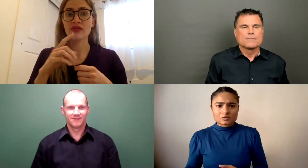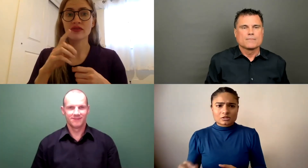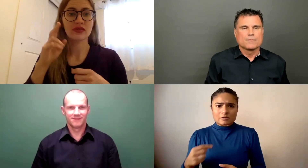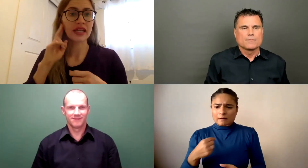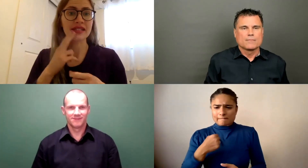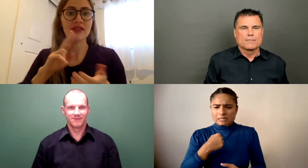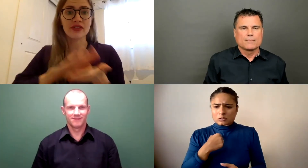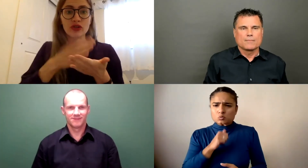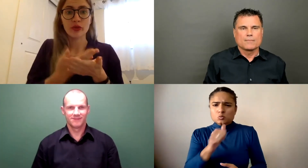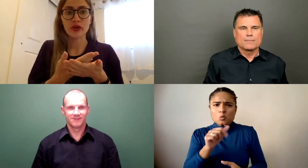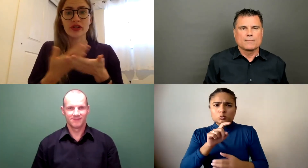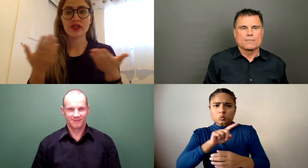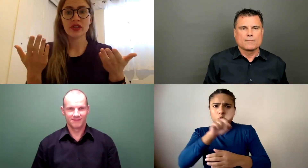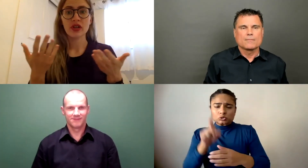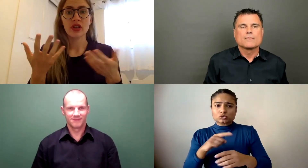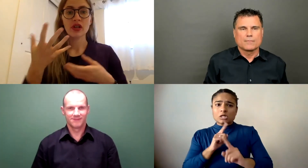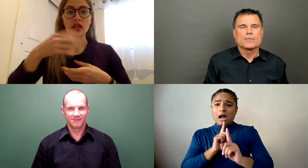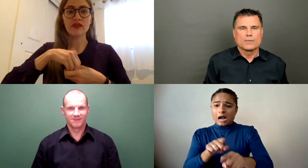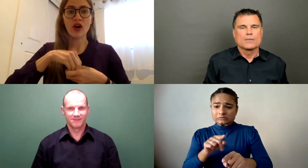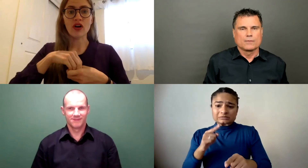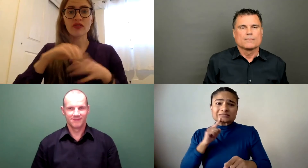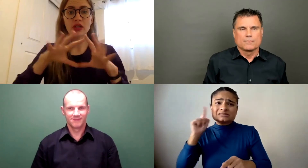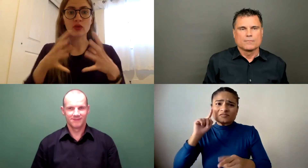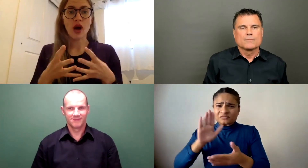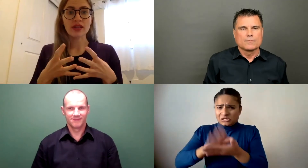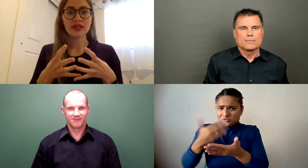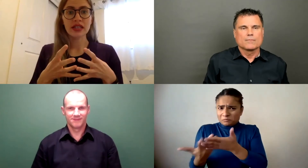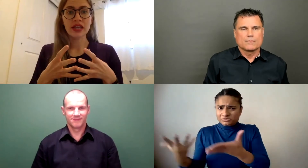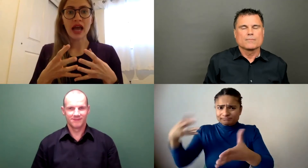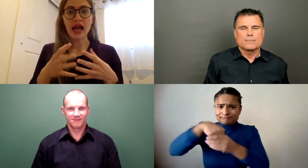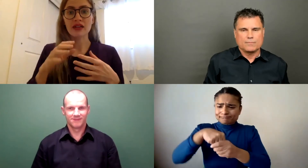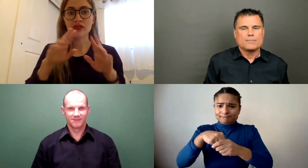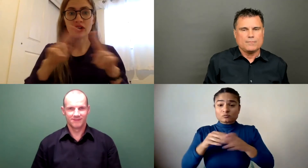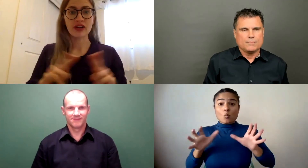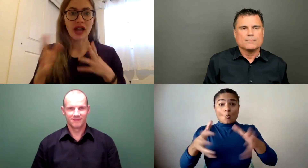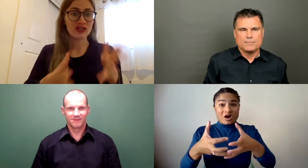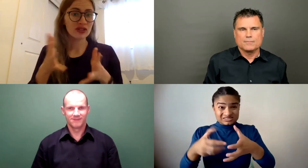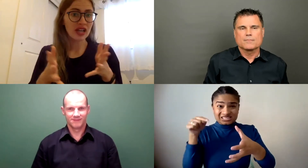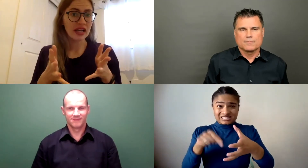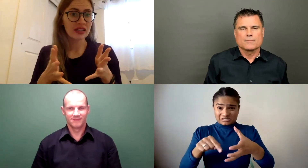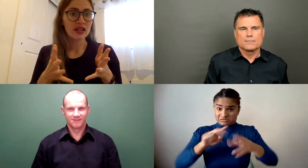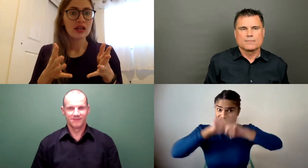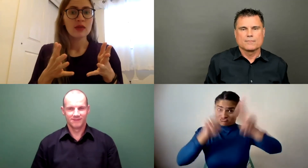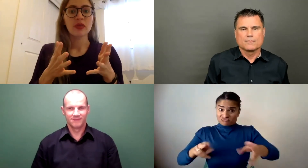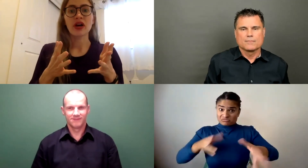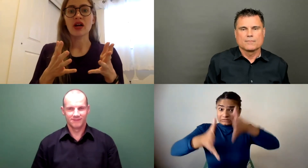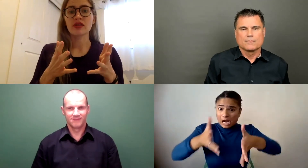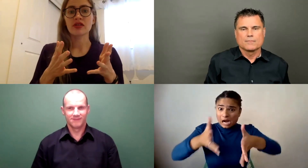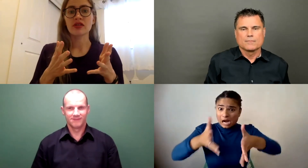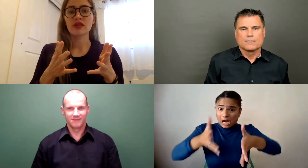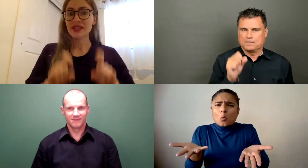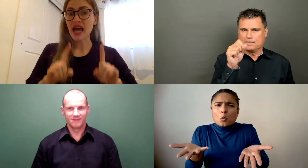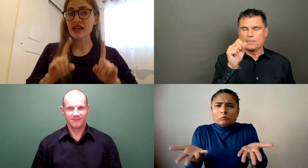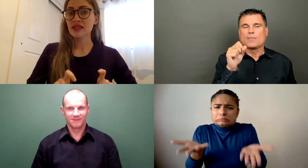involve like deaf interpreters involved in WASLI and for international sign,